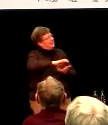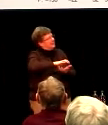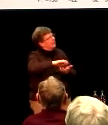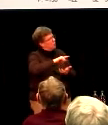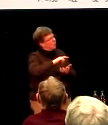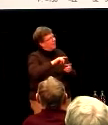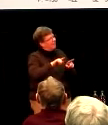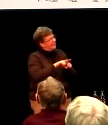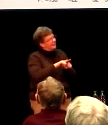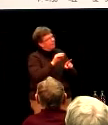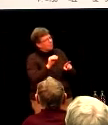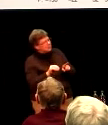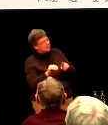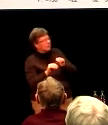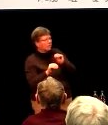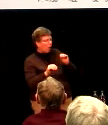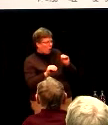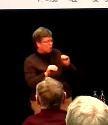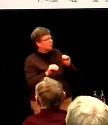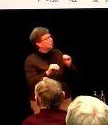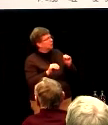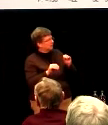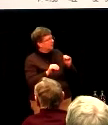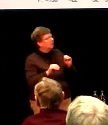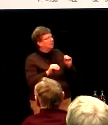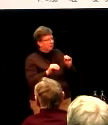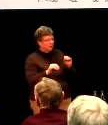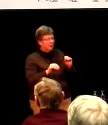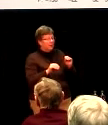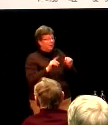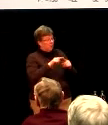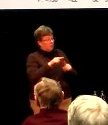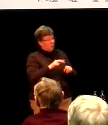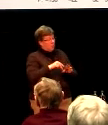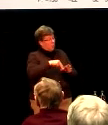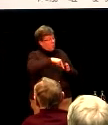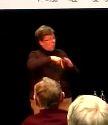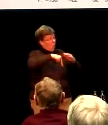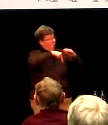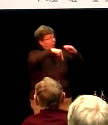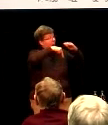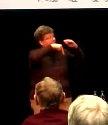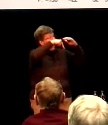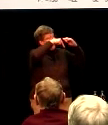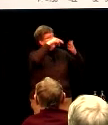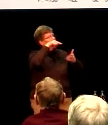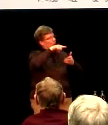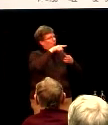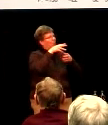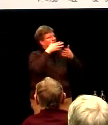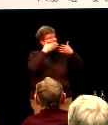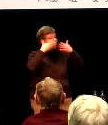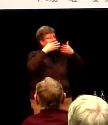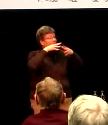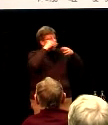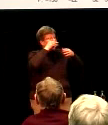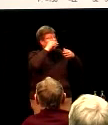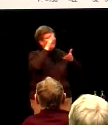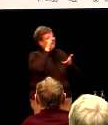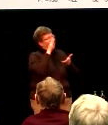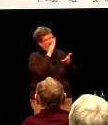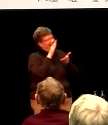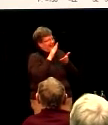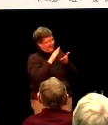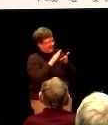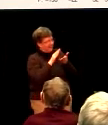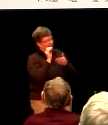have the same percentage of oxygen. It's just that as you go up and up, you get less and less and less. And it's quite a